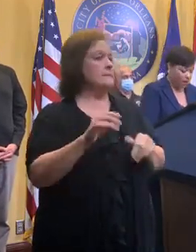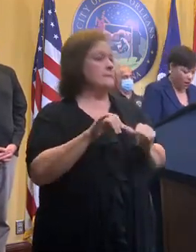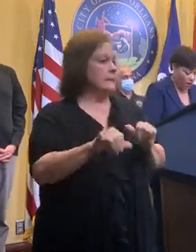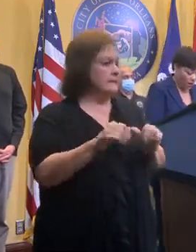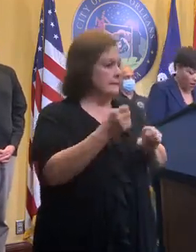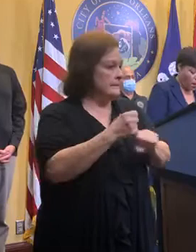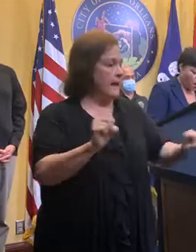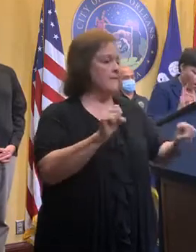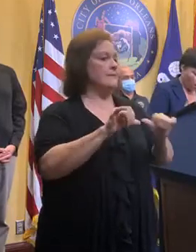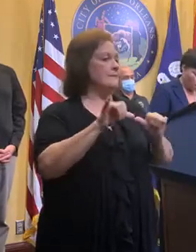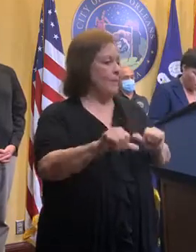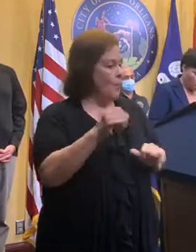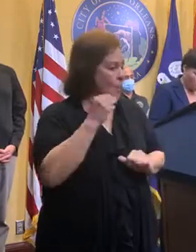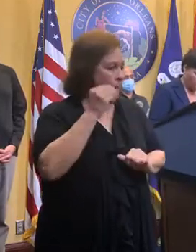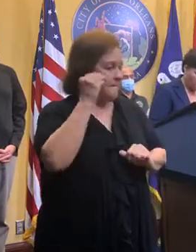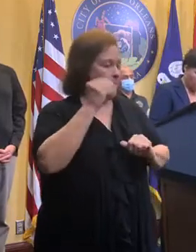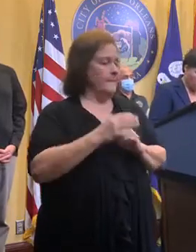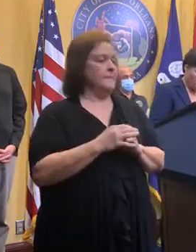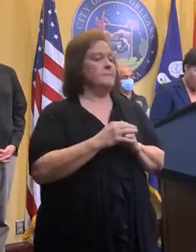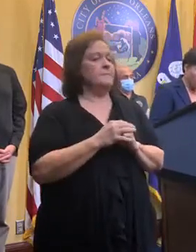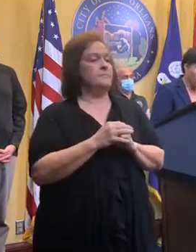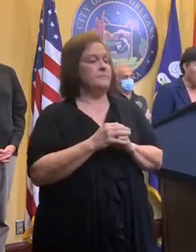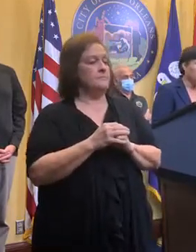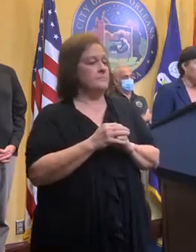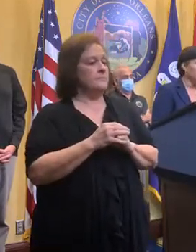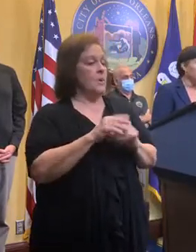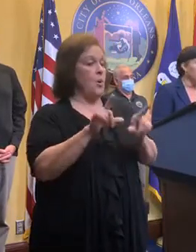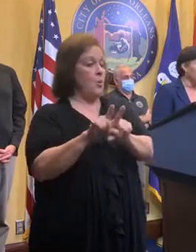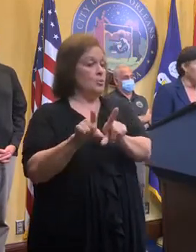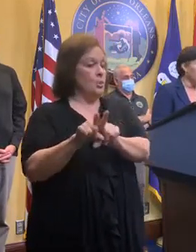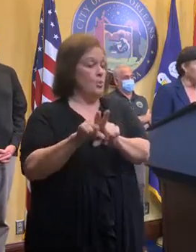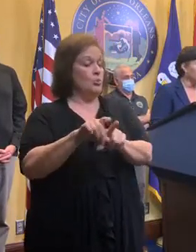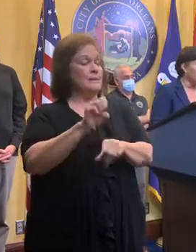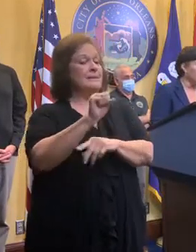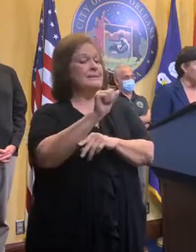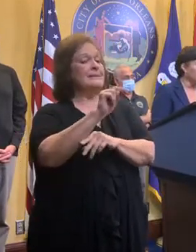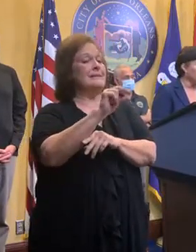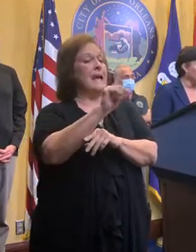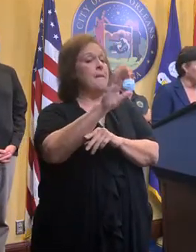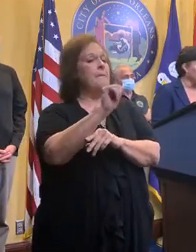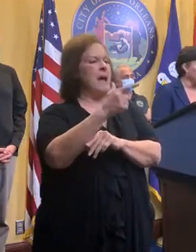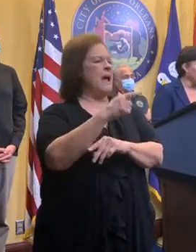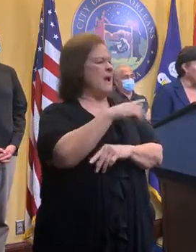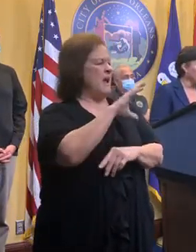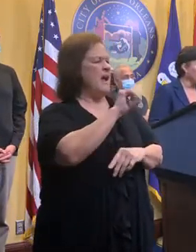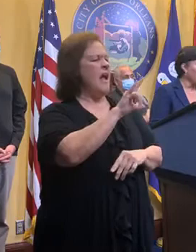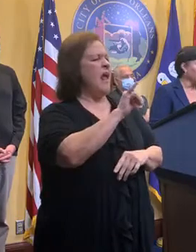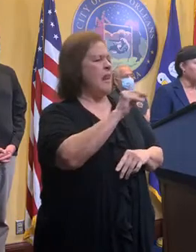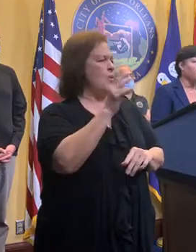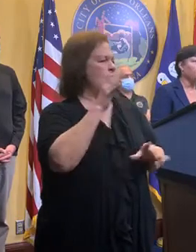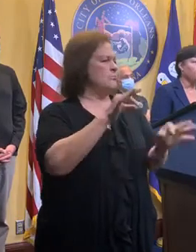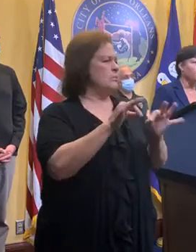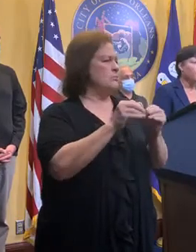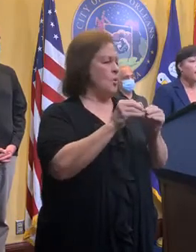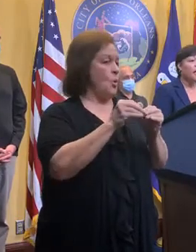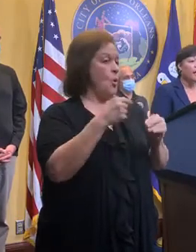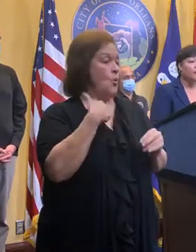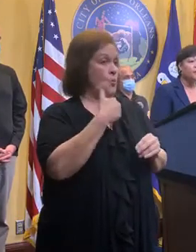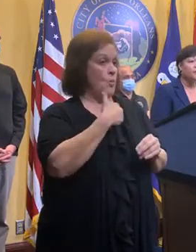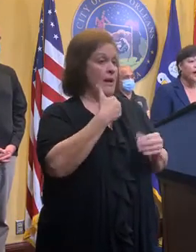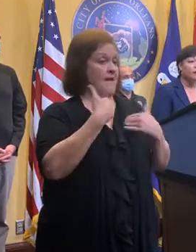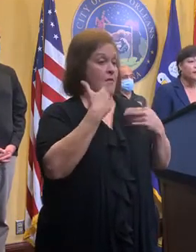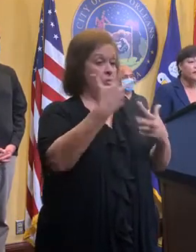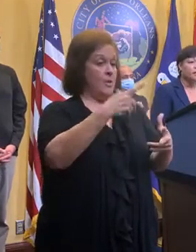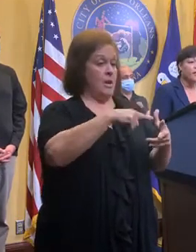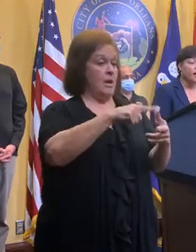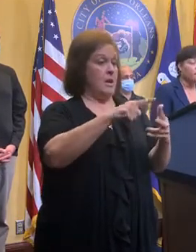safe, stay home. Also, as it relates to sandbags, and Colin will touch on this as well, you know, we activated 3